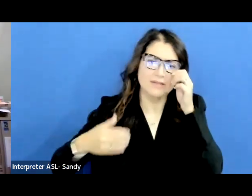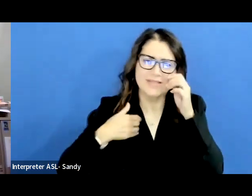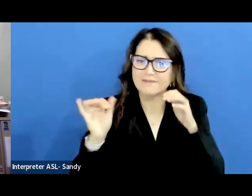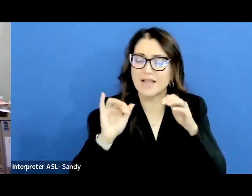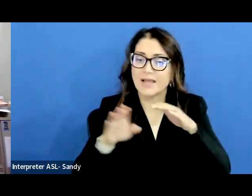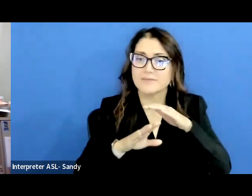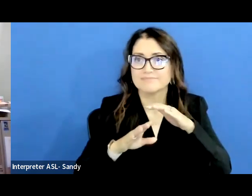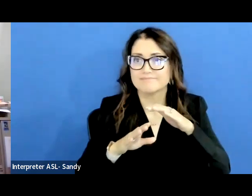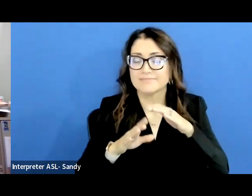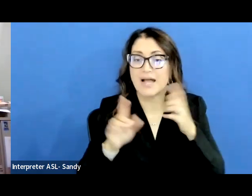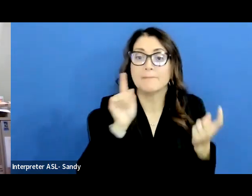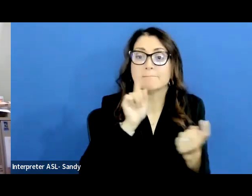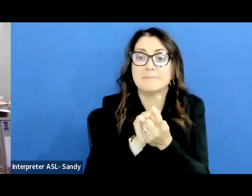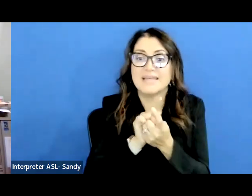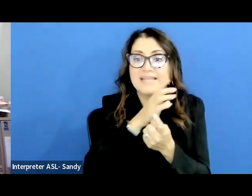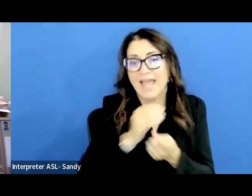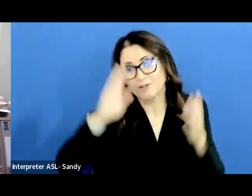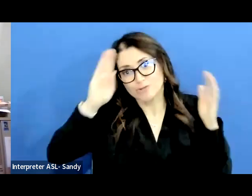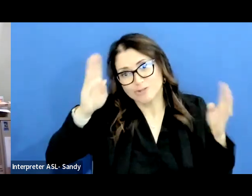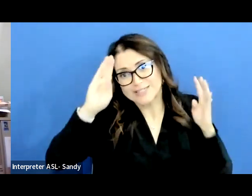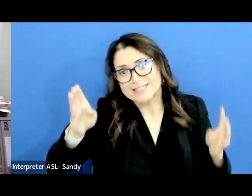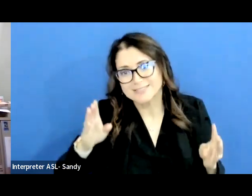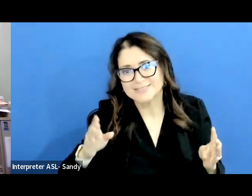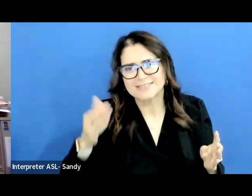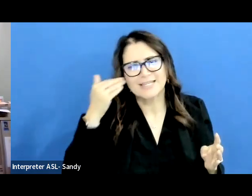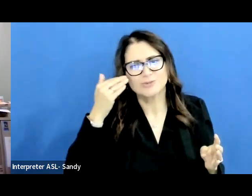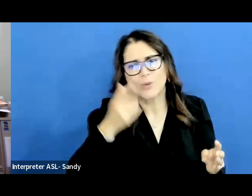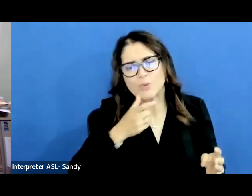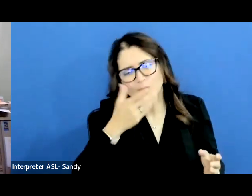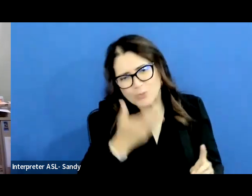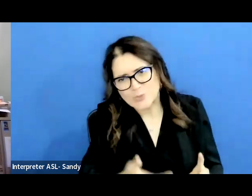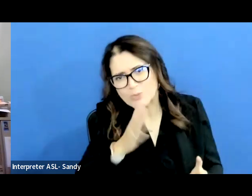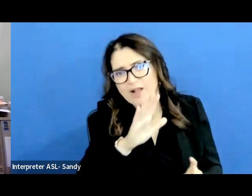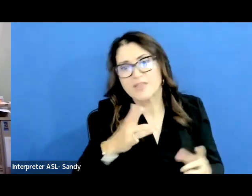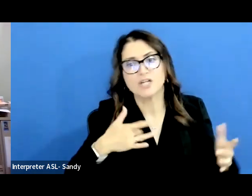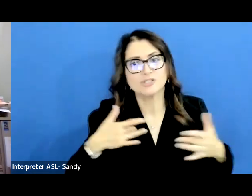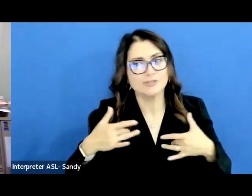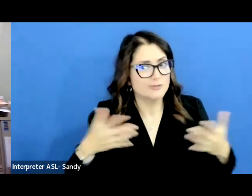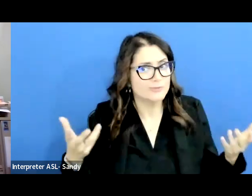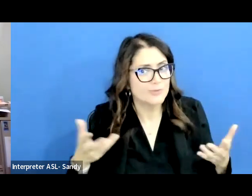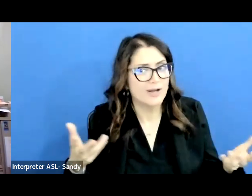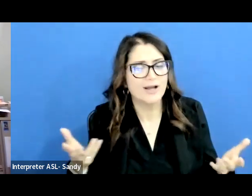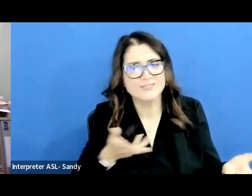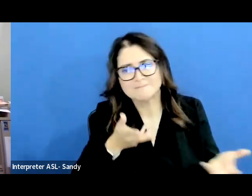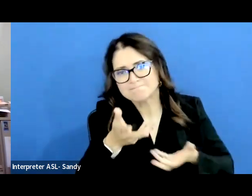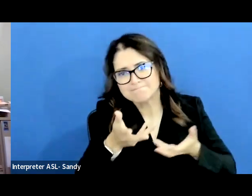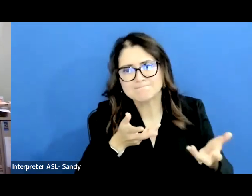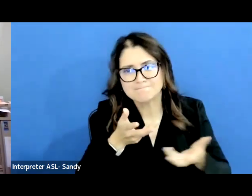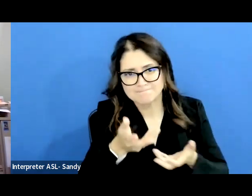and greet with people, to get to know them, to hear what their concerns are.